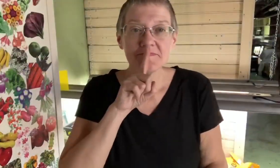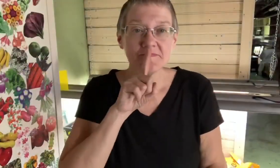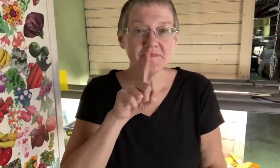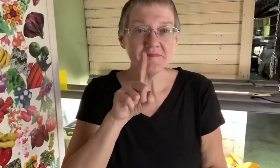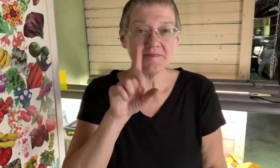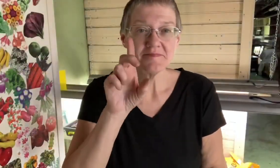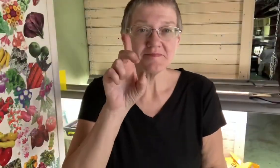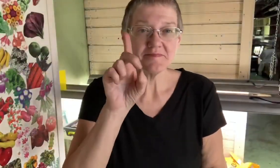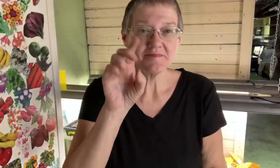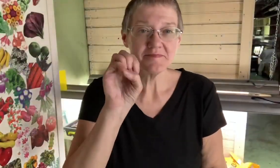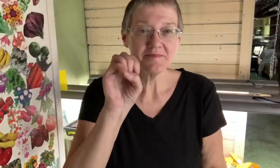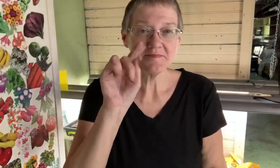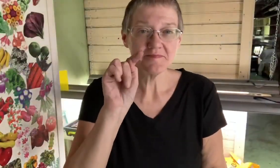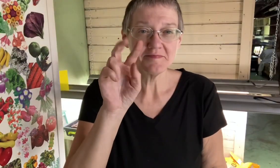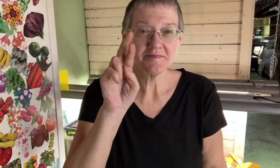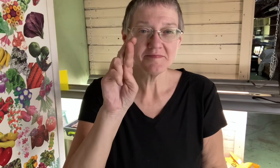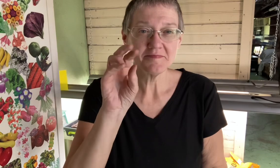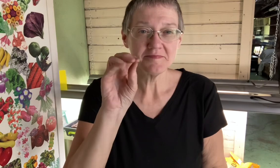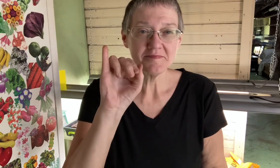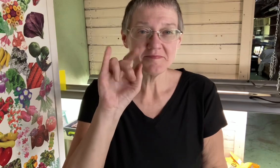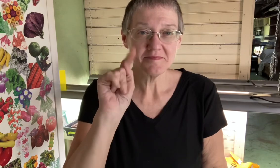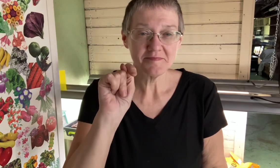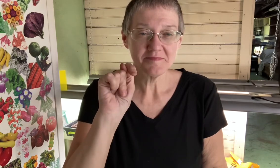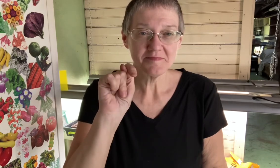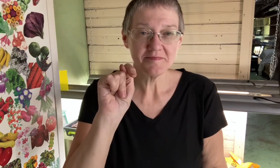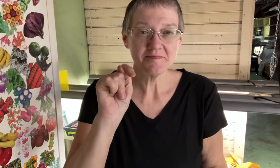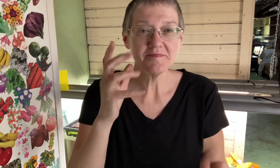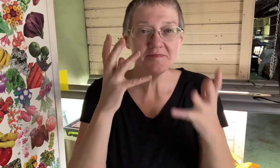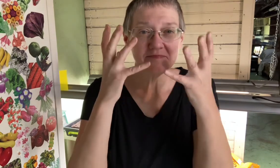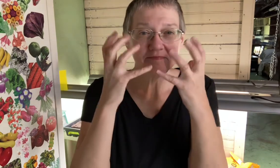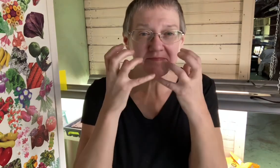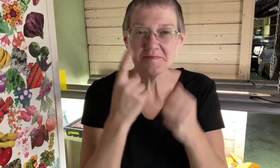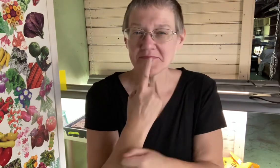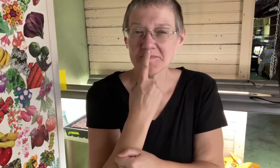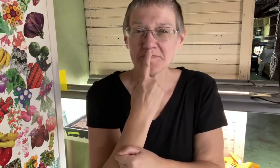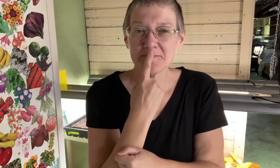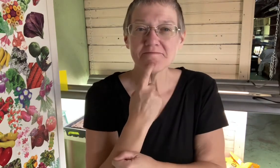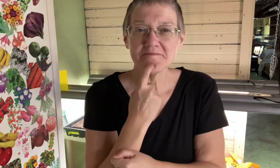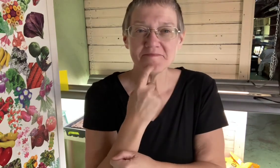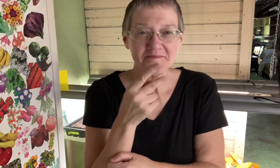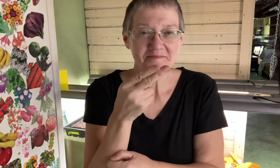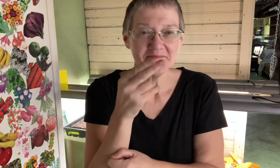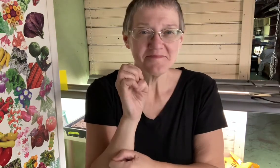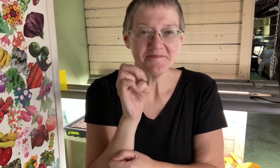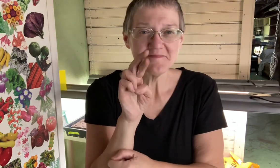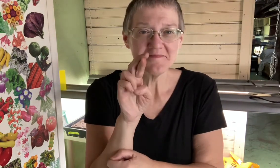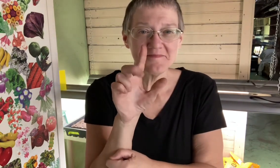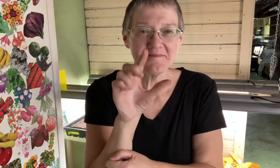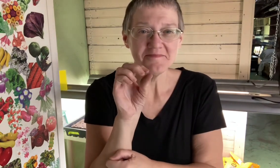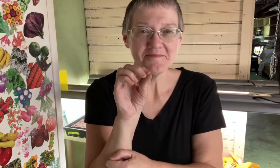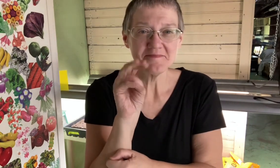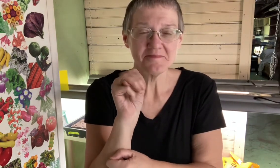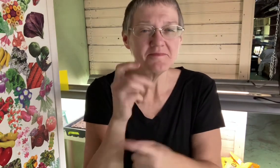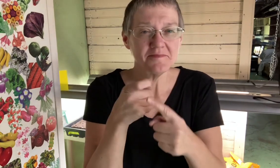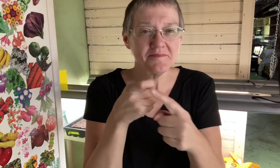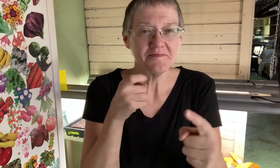Now the variety is Detroit dark red beets, and it is an